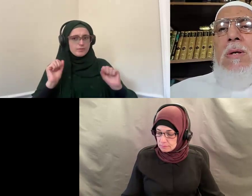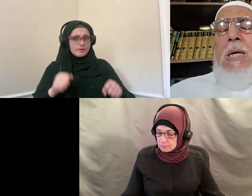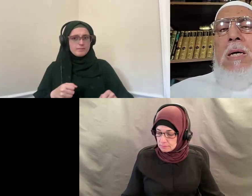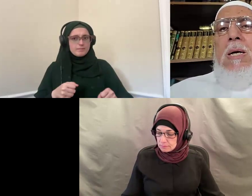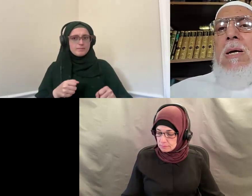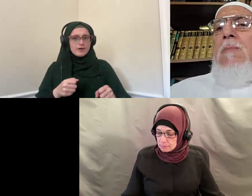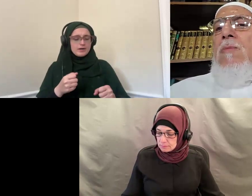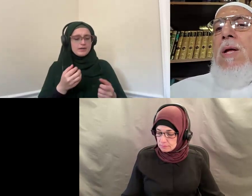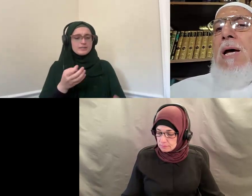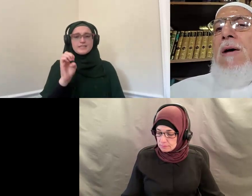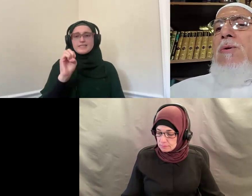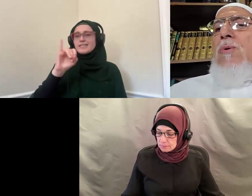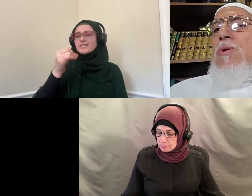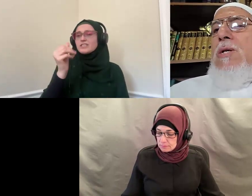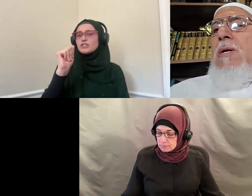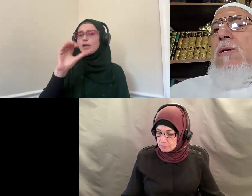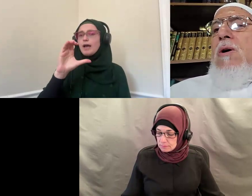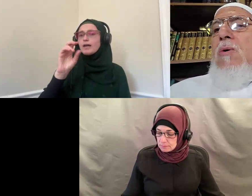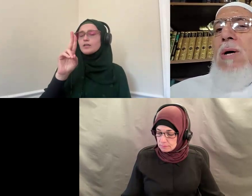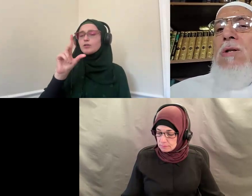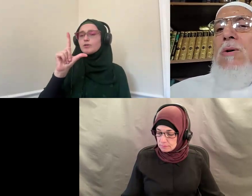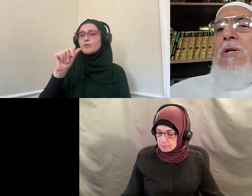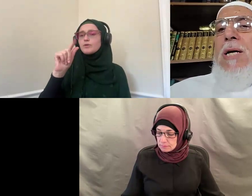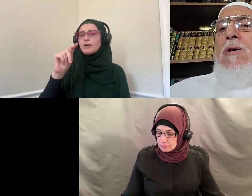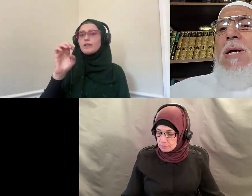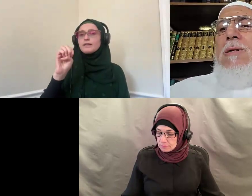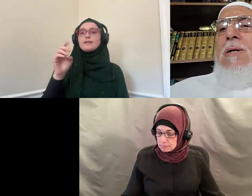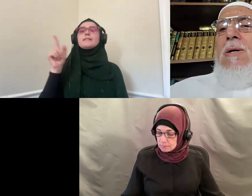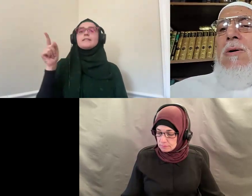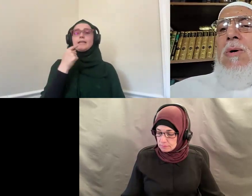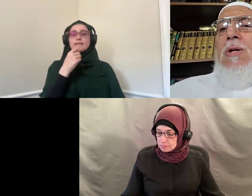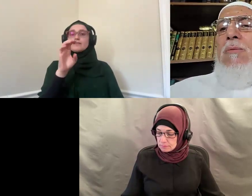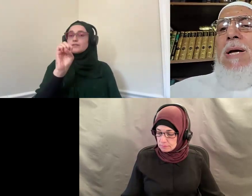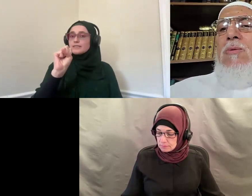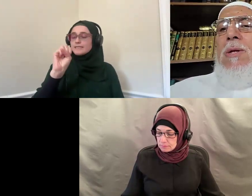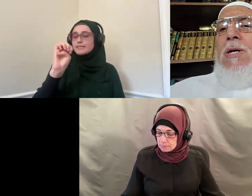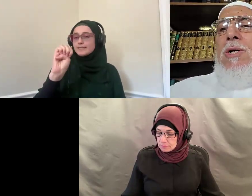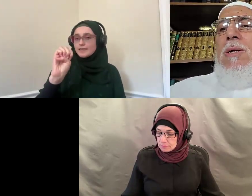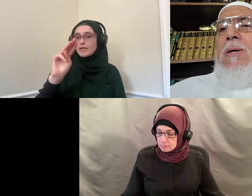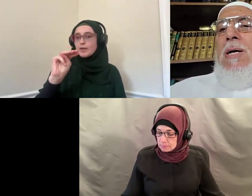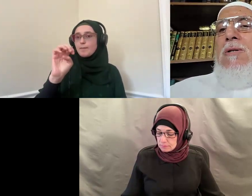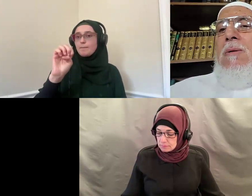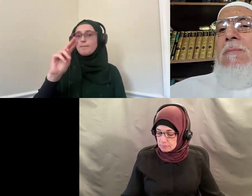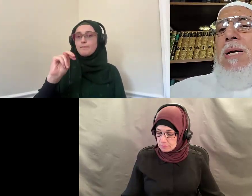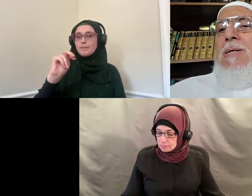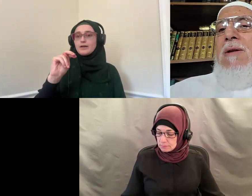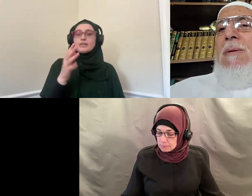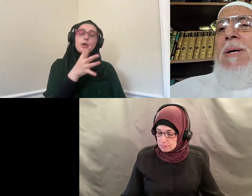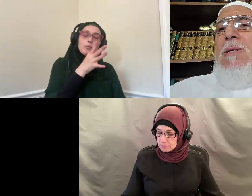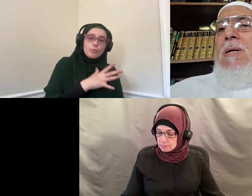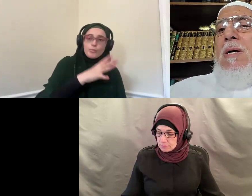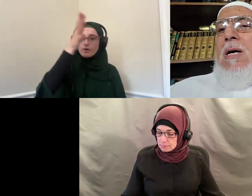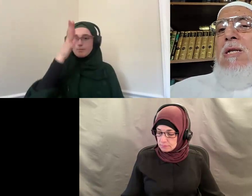intercourse. Have you considered what you ejaculate when you mate with each other as males